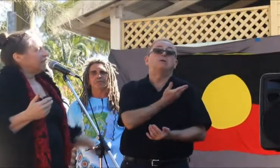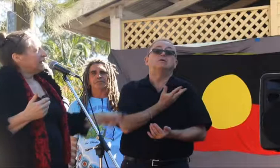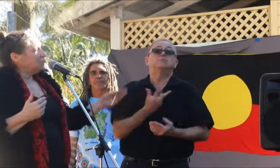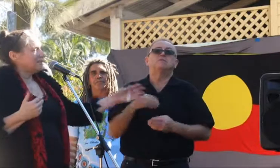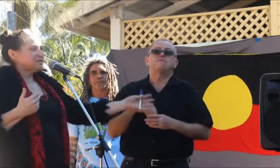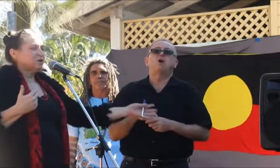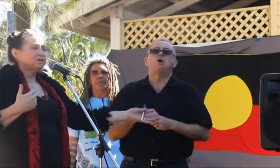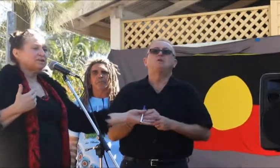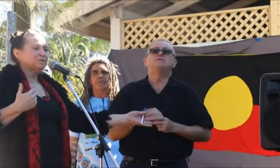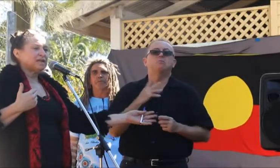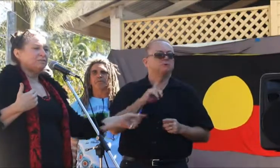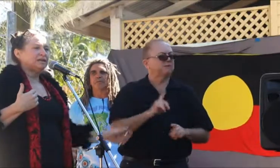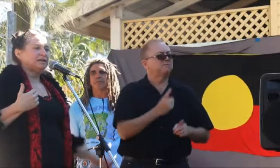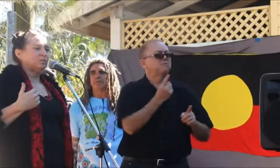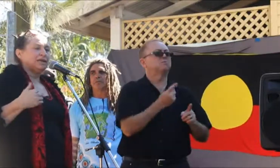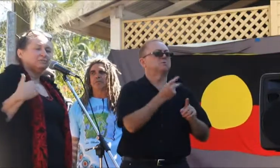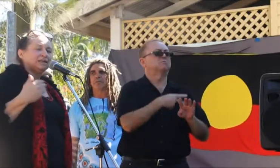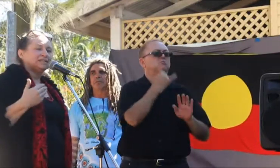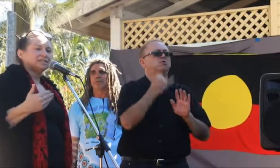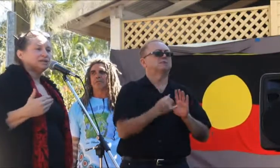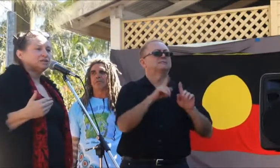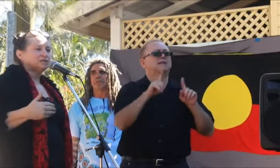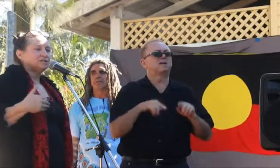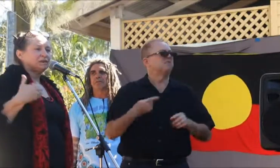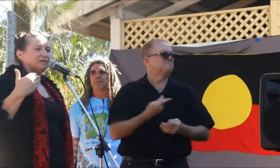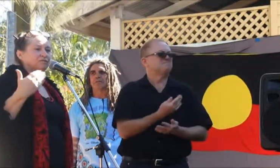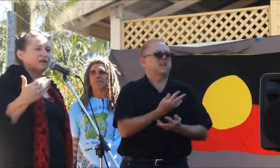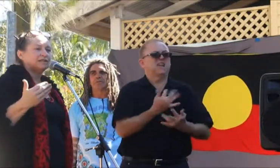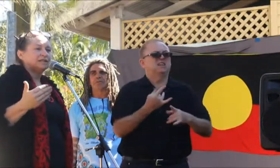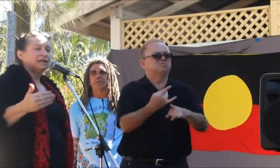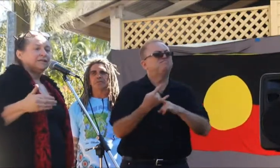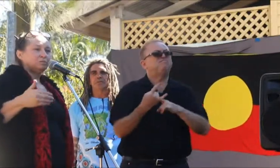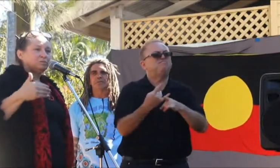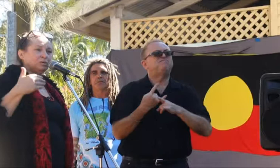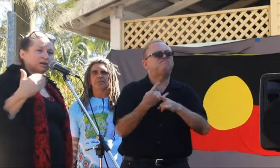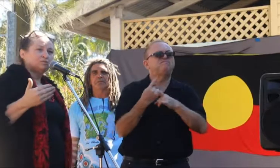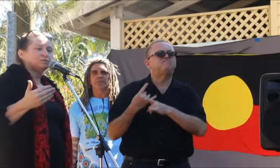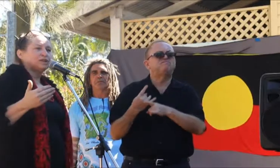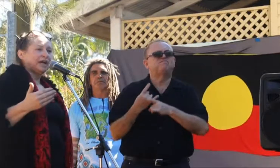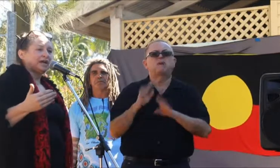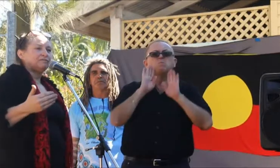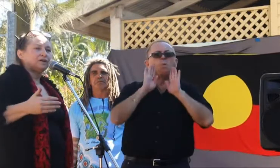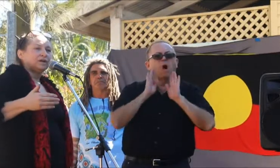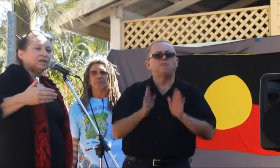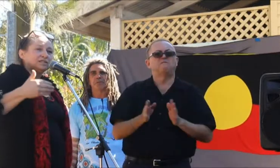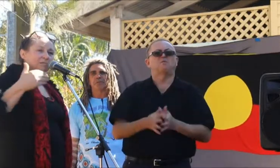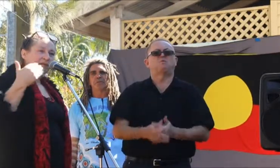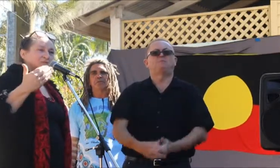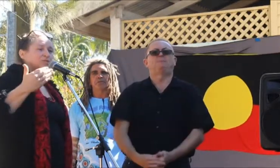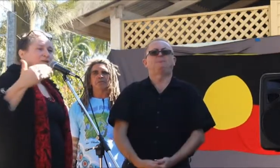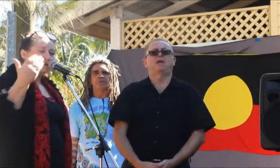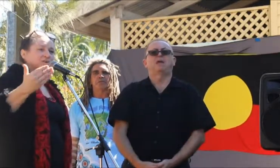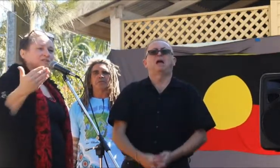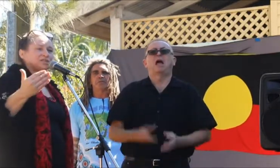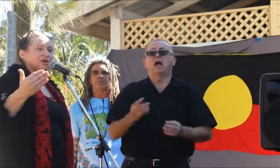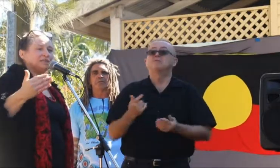this. And when this project was happening, we had many discussions about the fact that it would be wonderful to have some